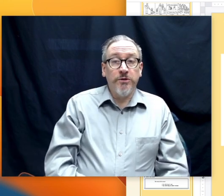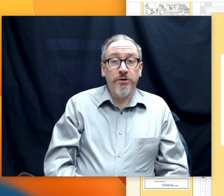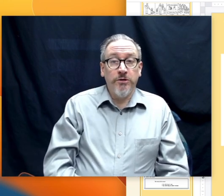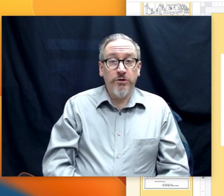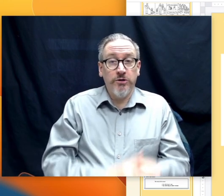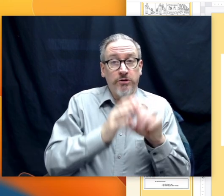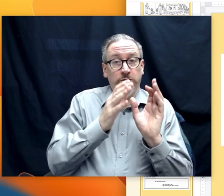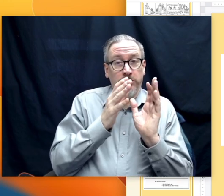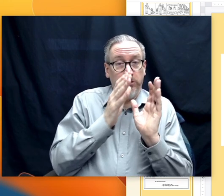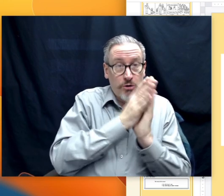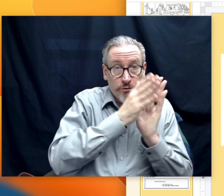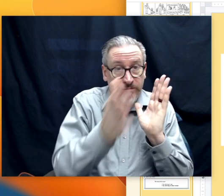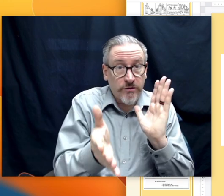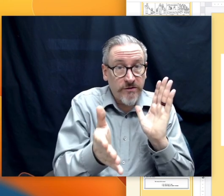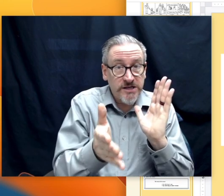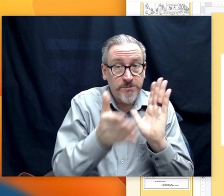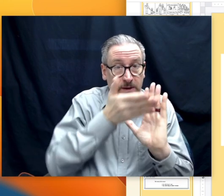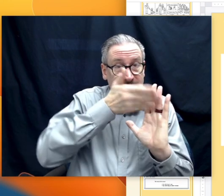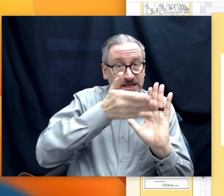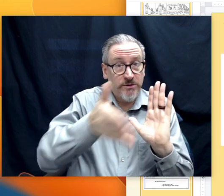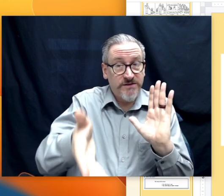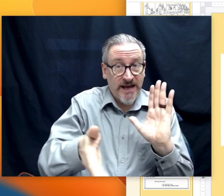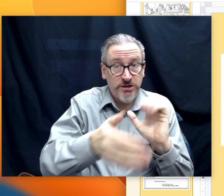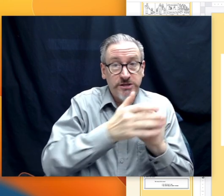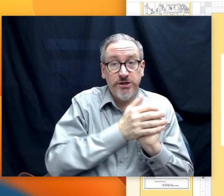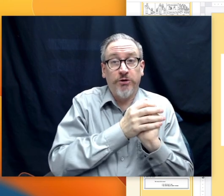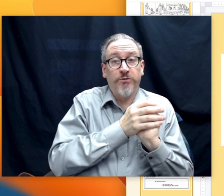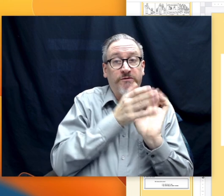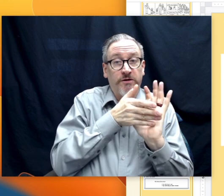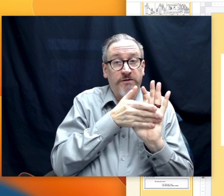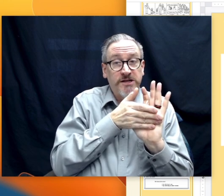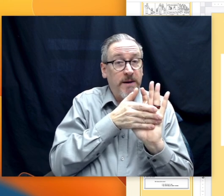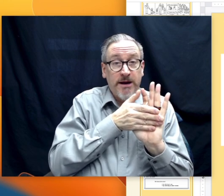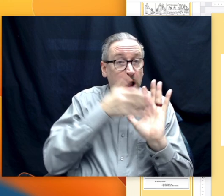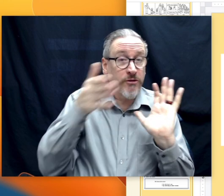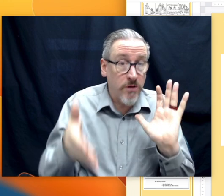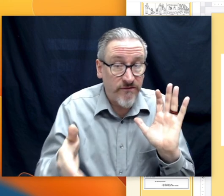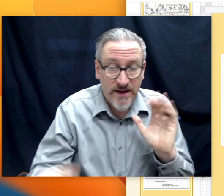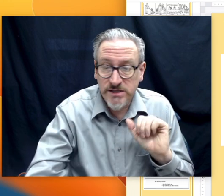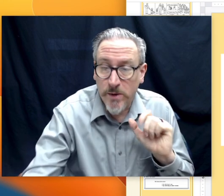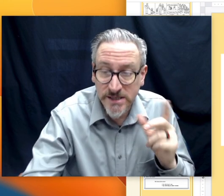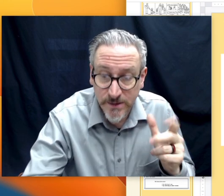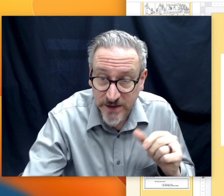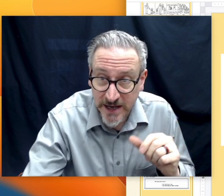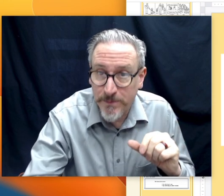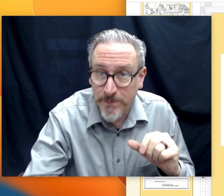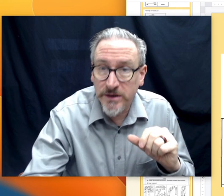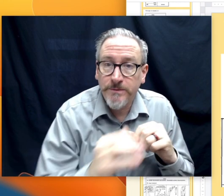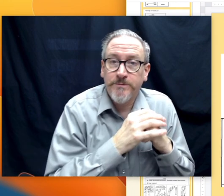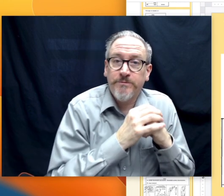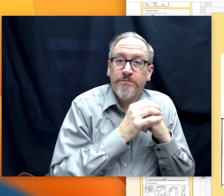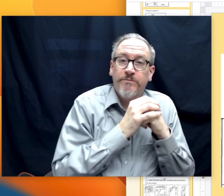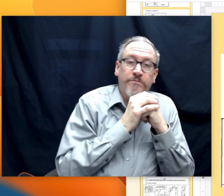So you could refer to things by a sequence of ages. You could refer to things by other events when something